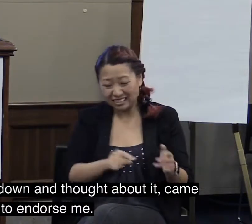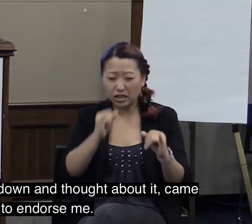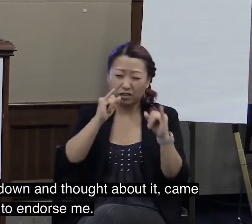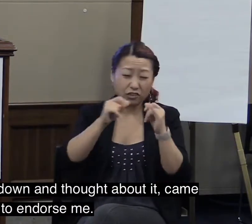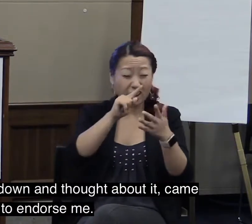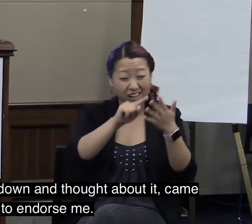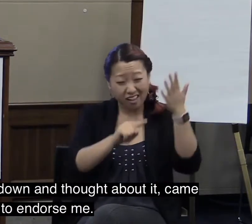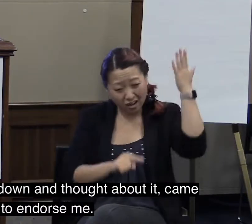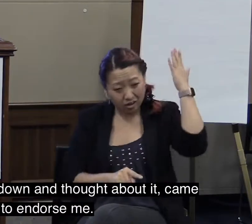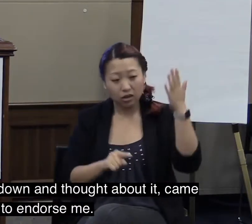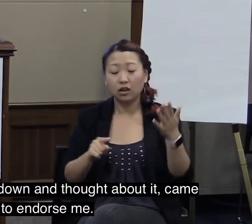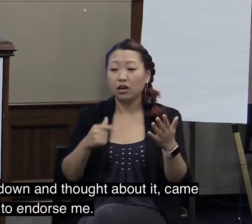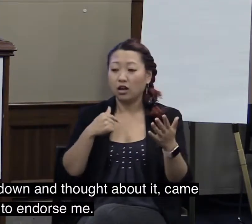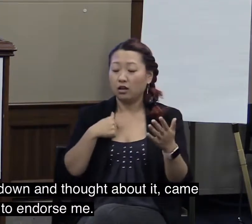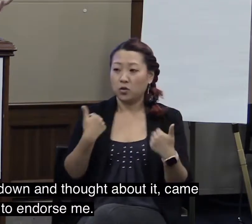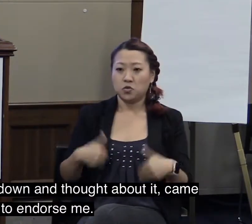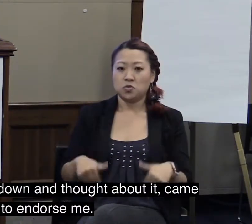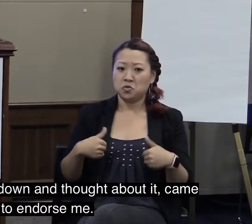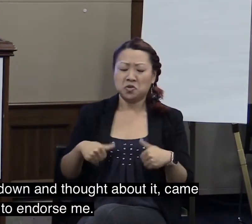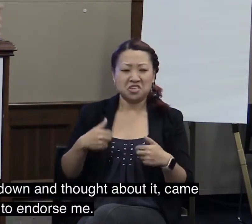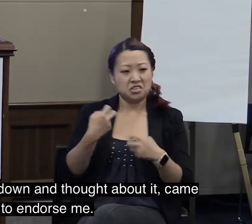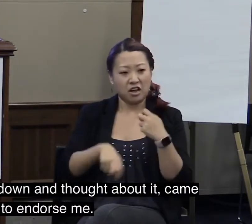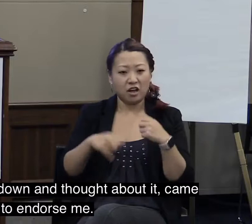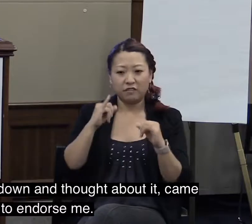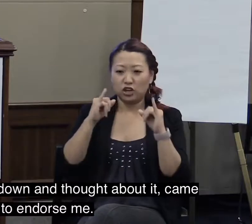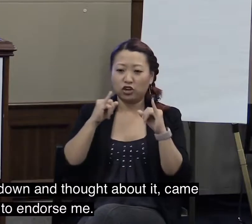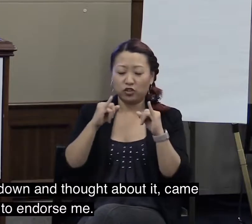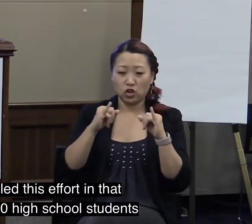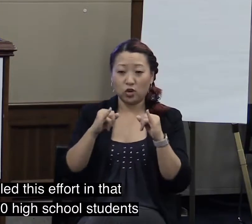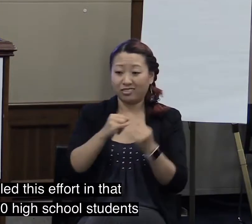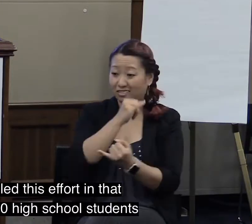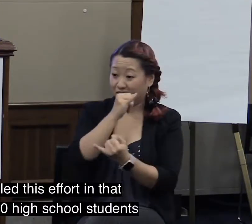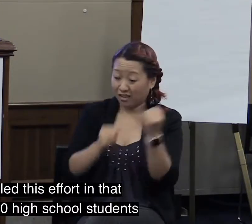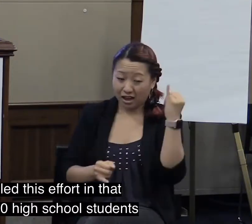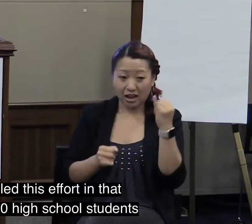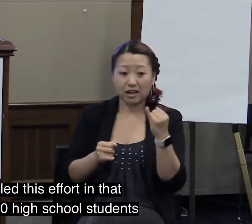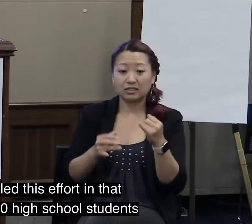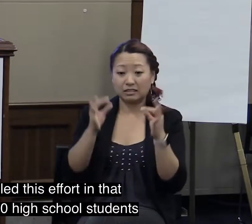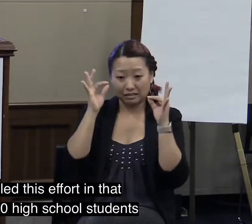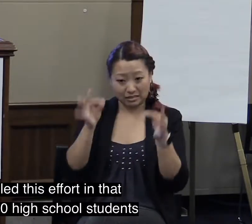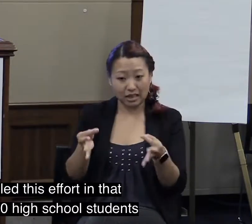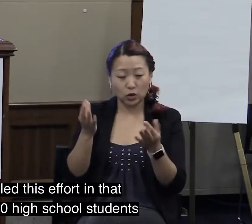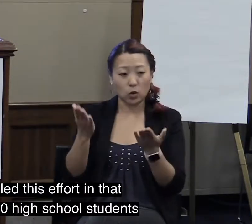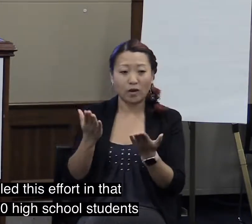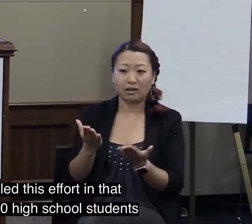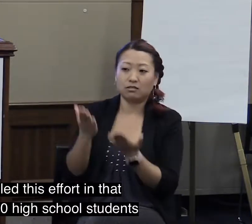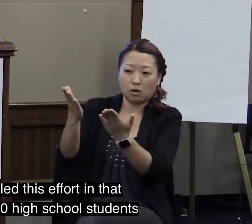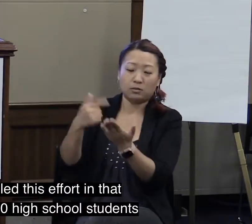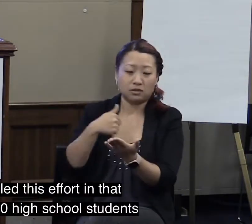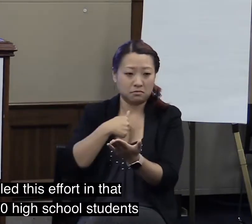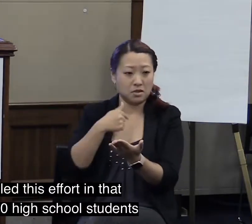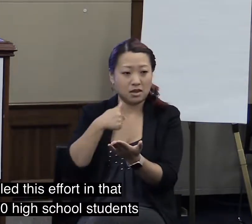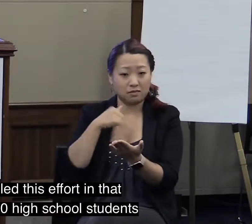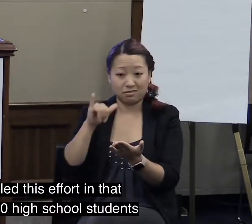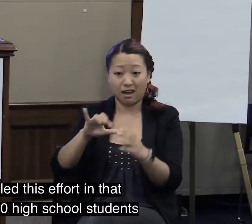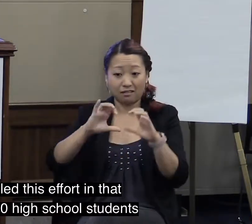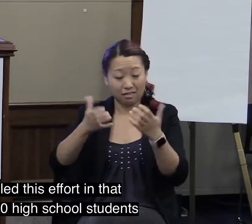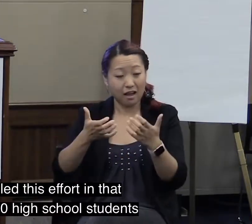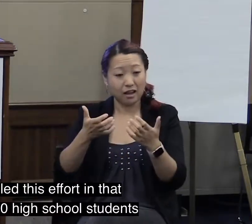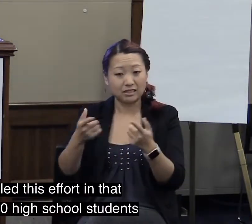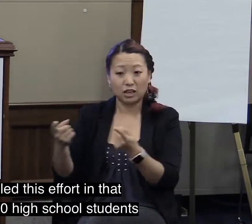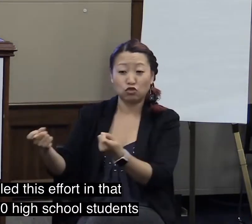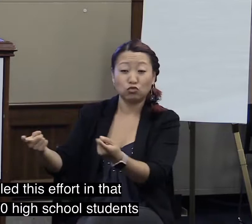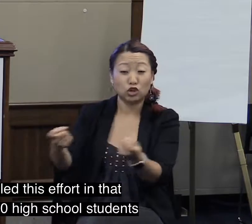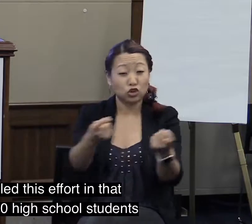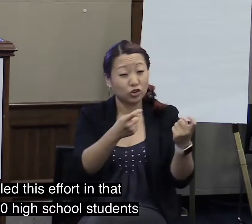all sat down and thought about it and came up and decided to endorse me. So 5 of them who led this effort in that class, they recruited 500